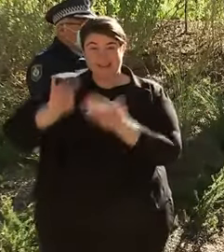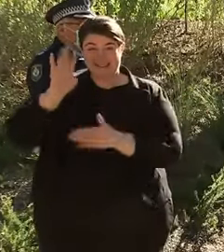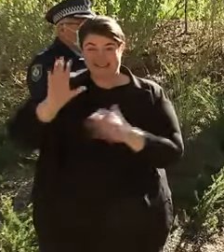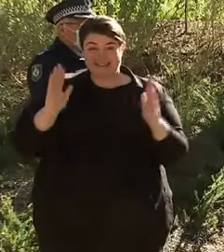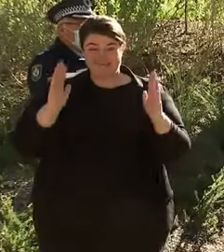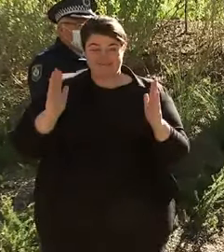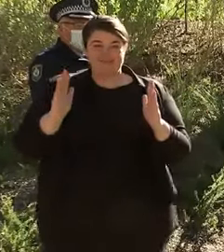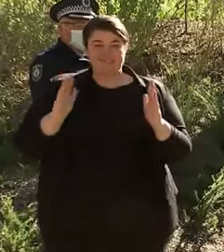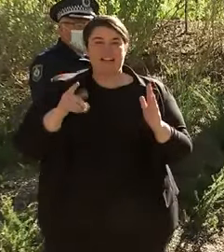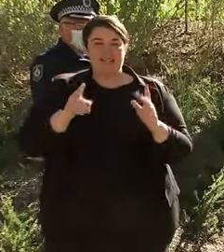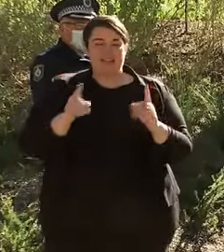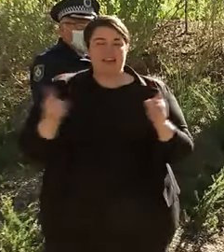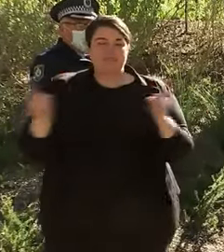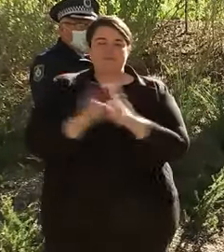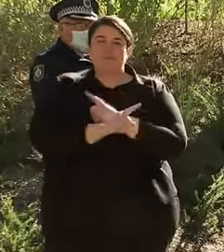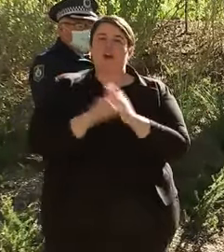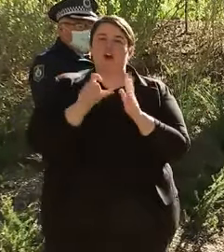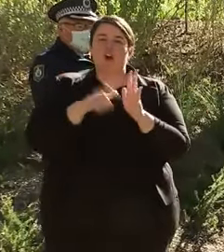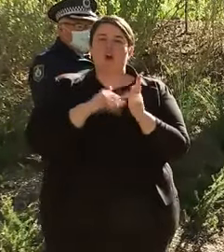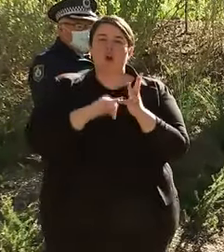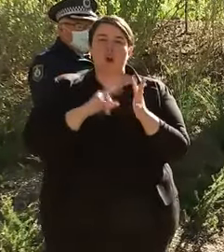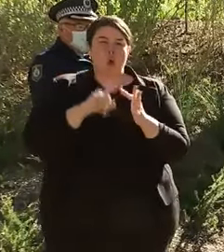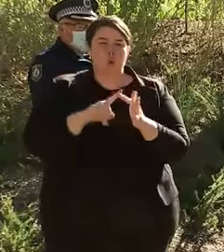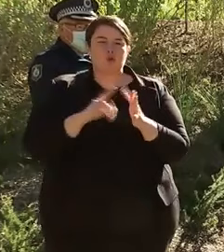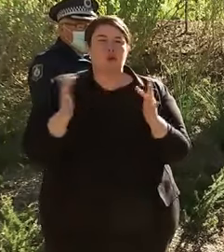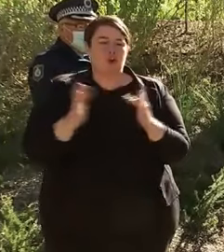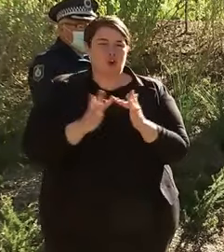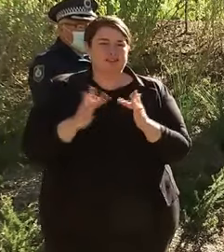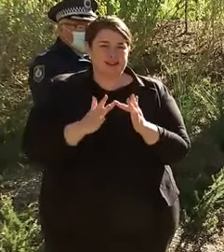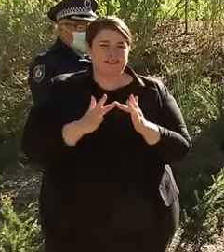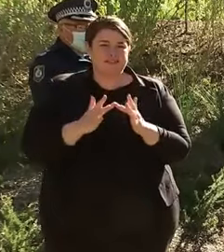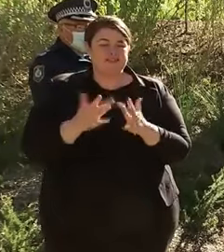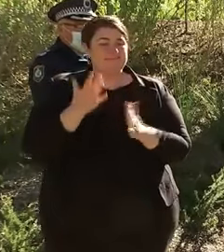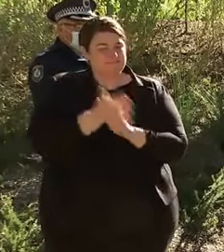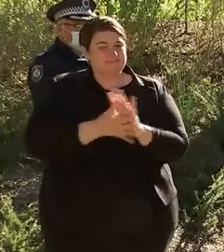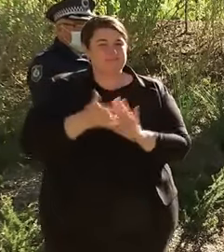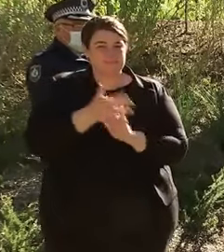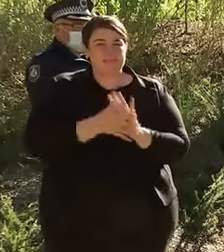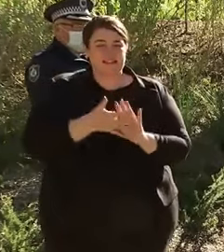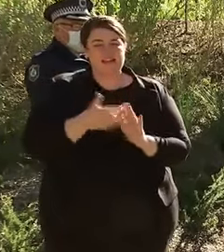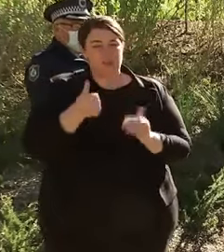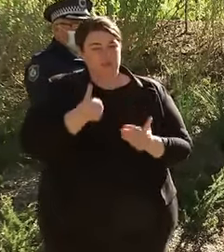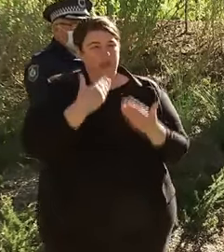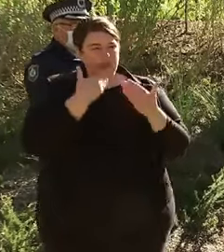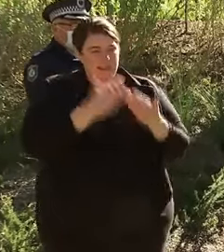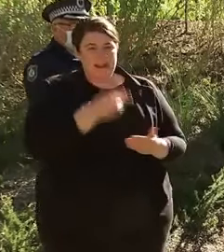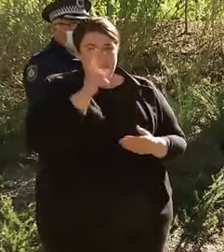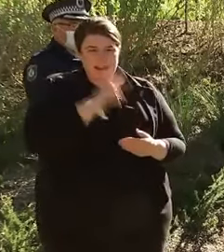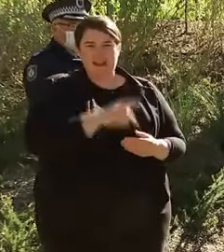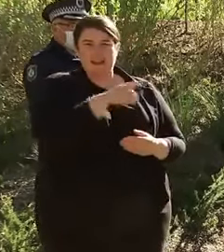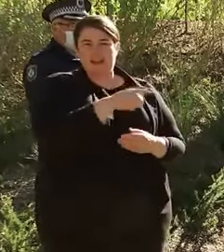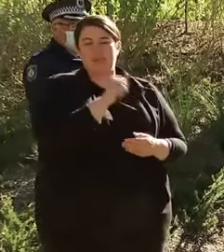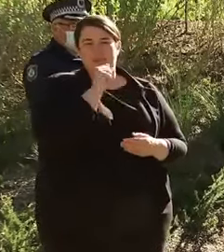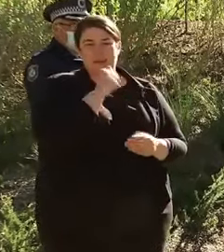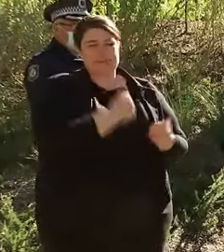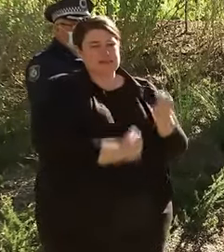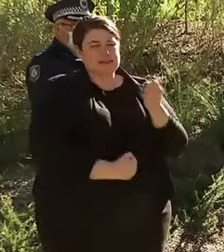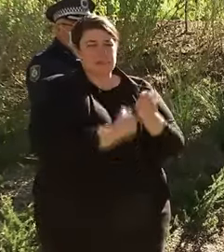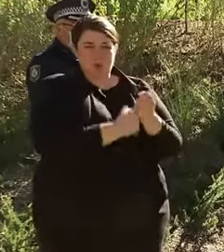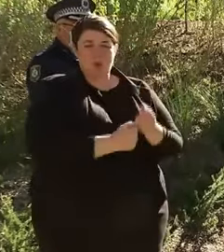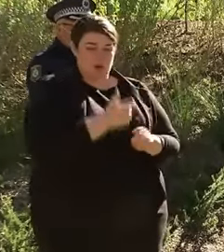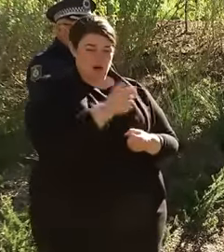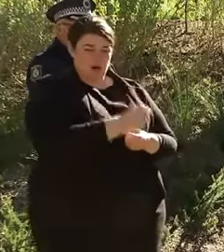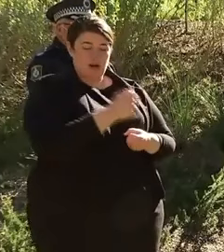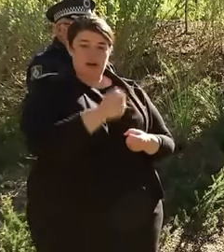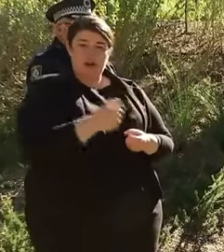are defined as close contact. So again, I want to acknowledge the support of the Crossroads Hotel. QR